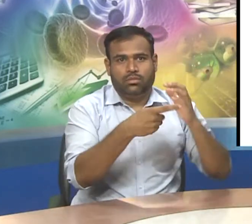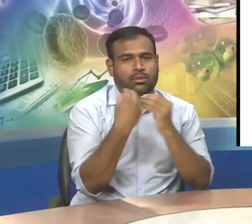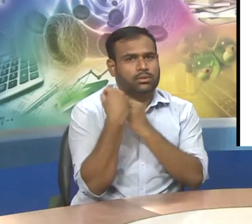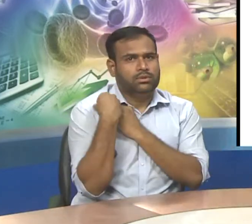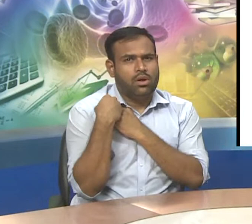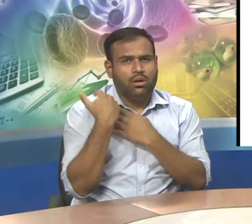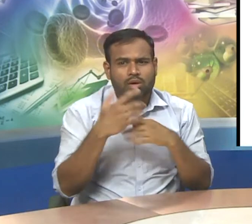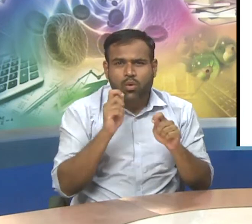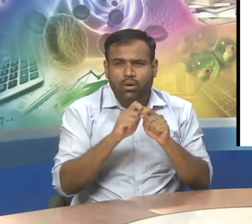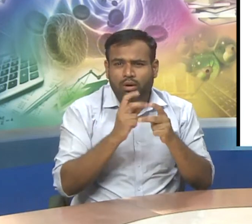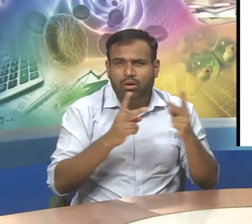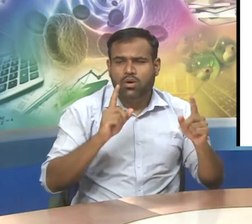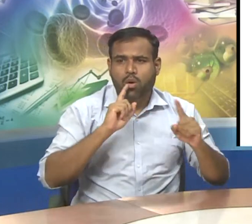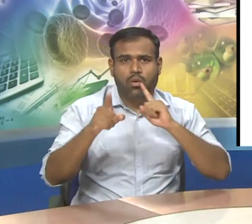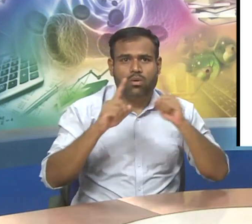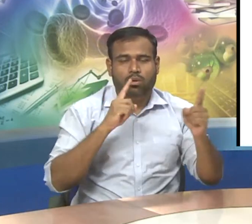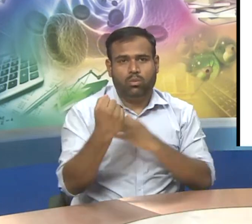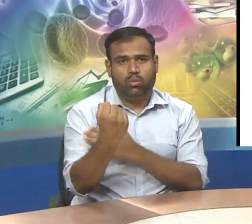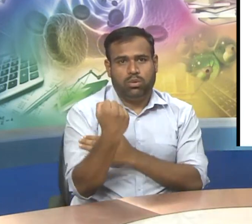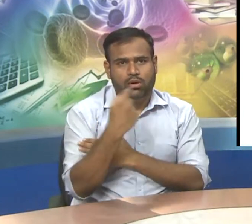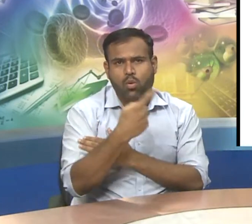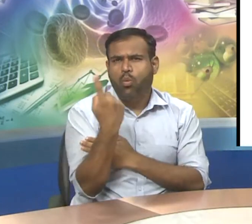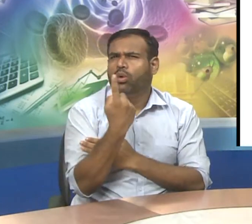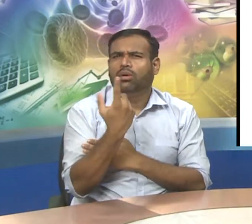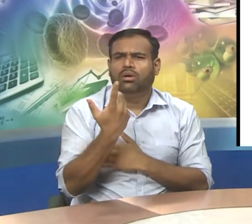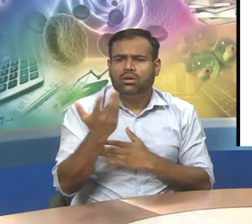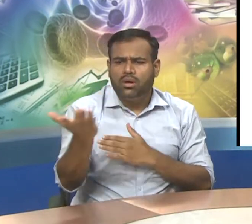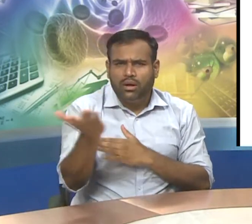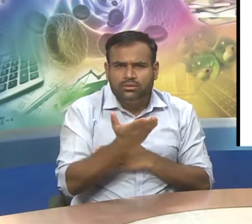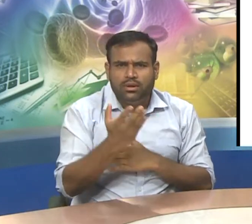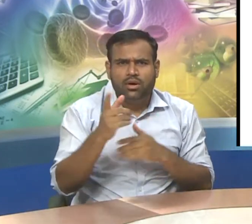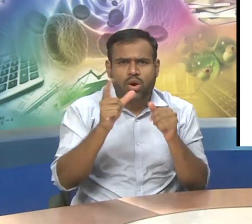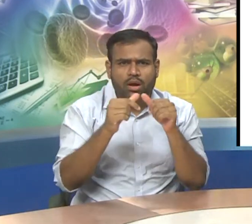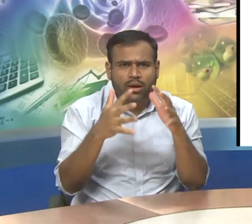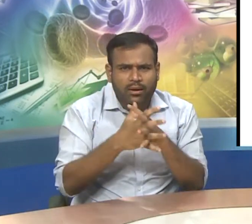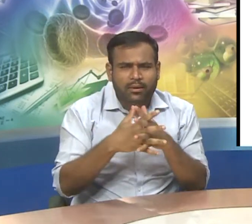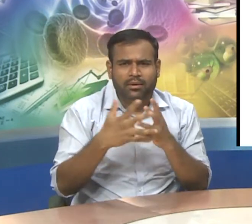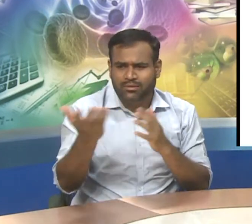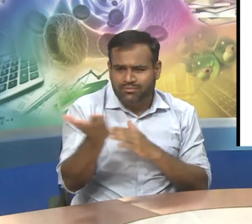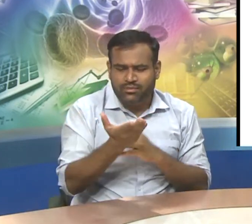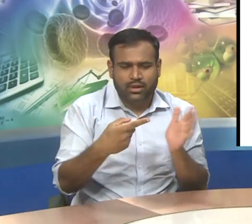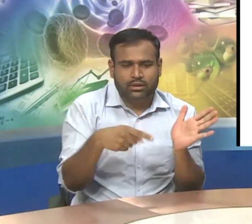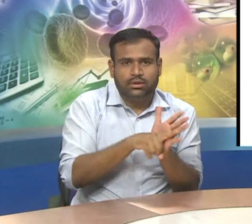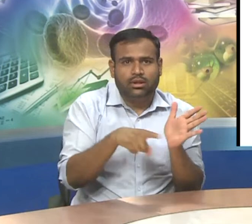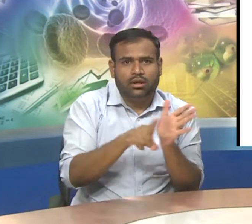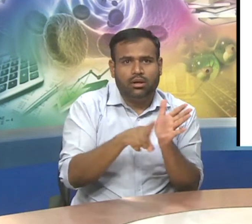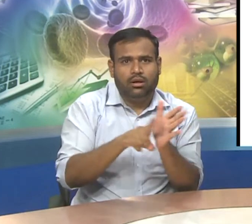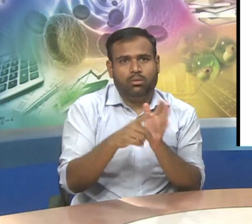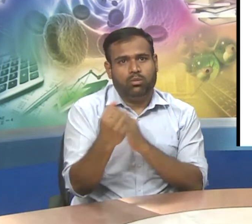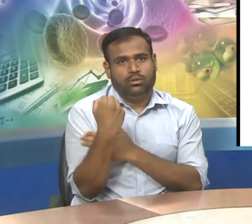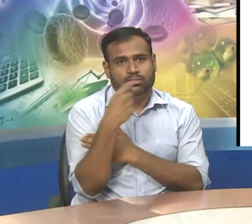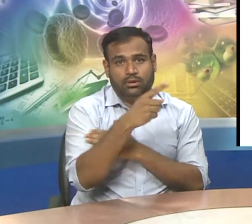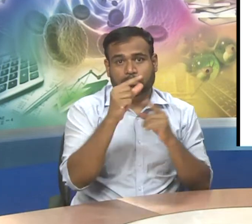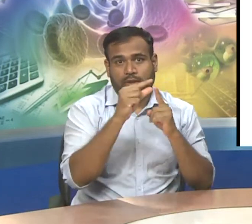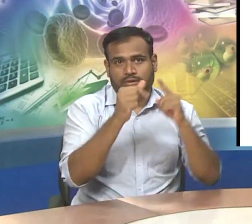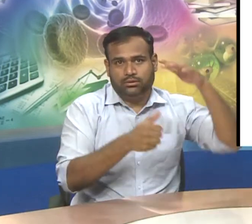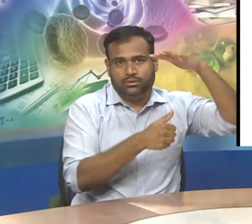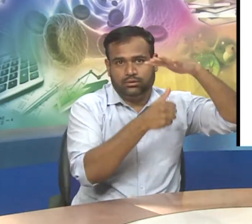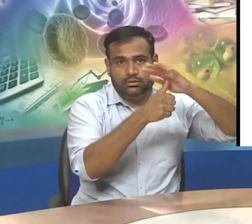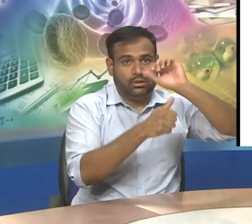Both are the executive body, and the union government is under the control of, or